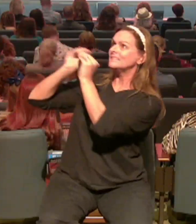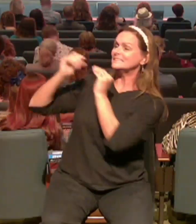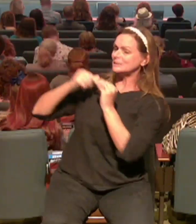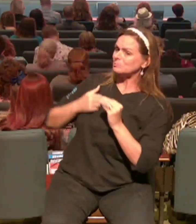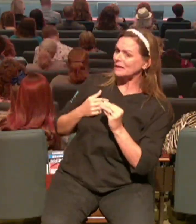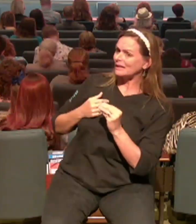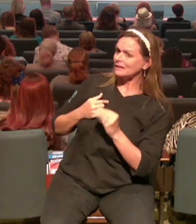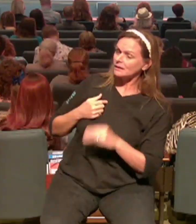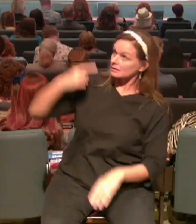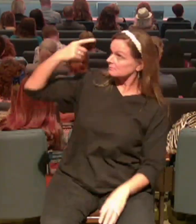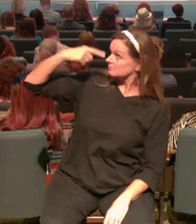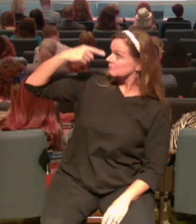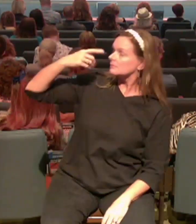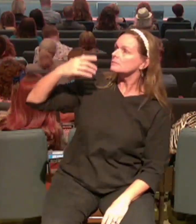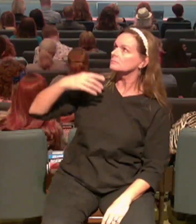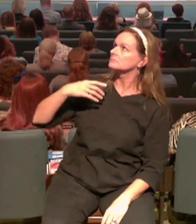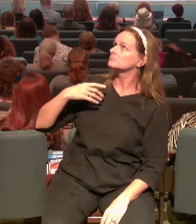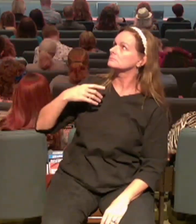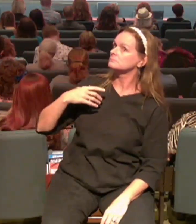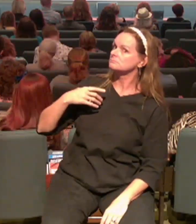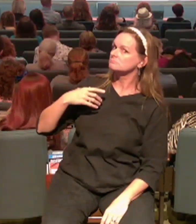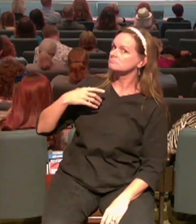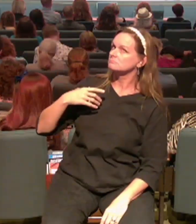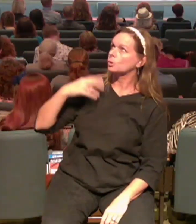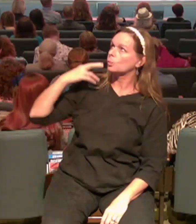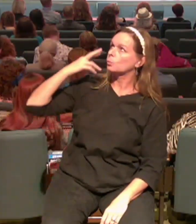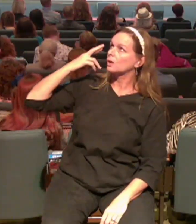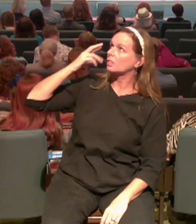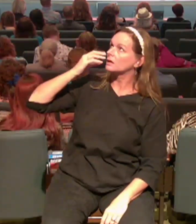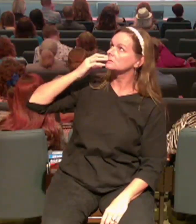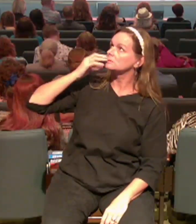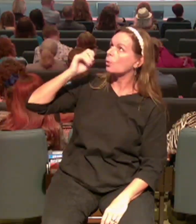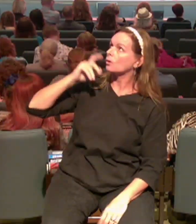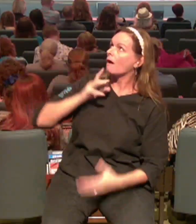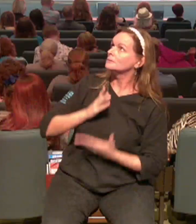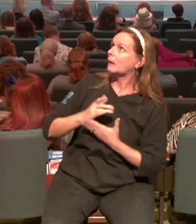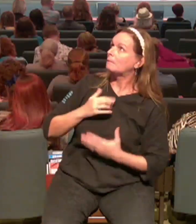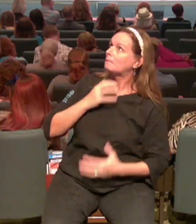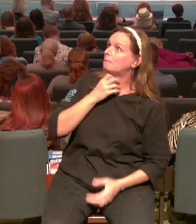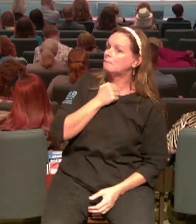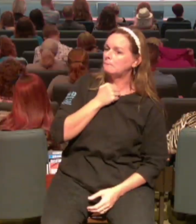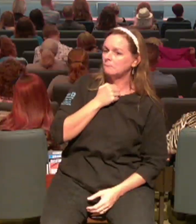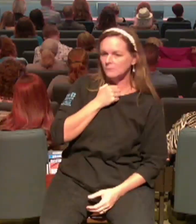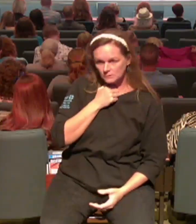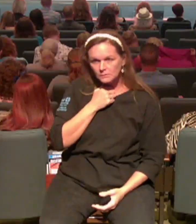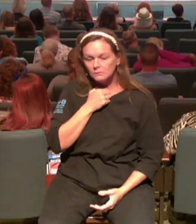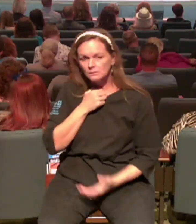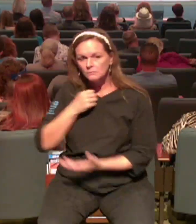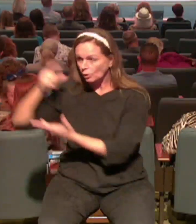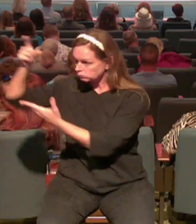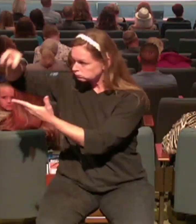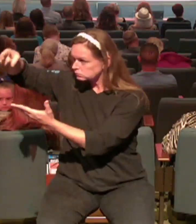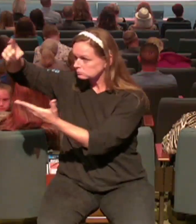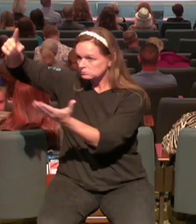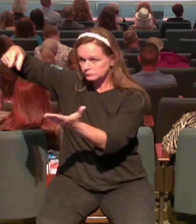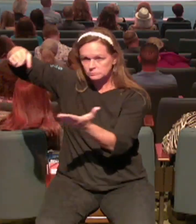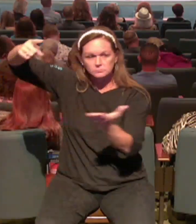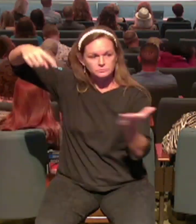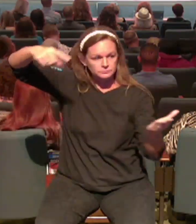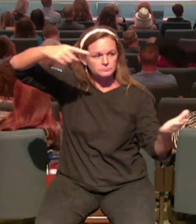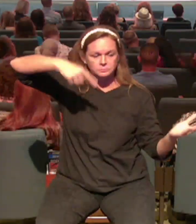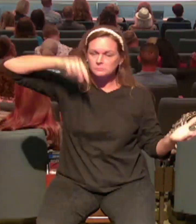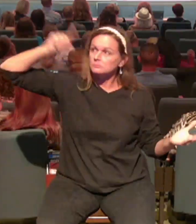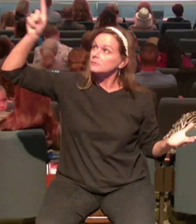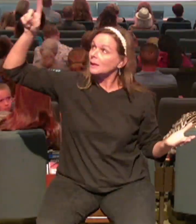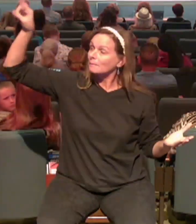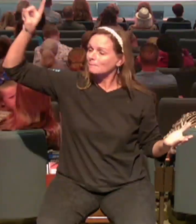condemn, but he does correct. He will speak to places in your life when you're reading the word, because the word is Jesus. When you're reading the word, he will speak to